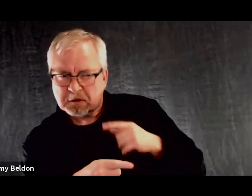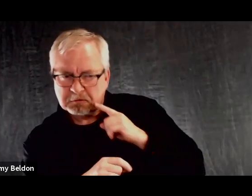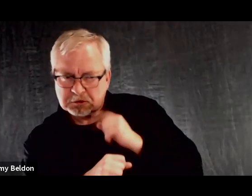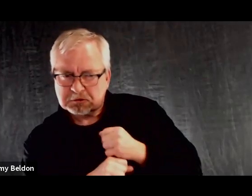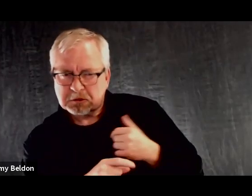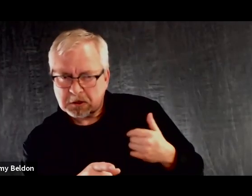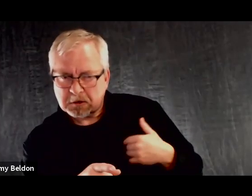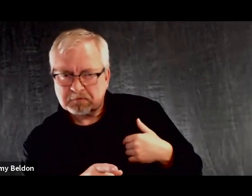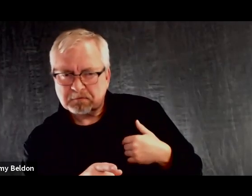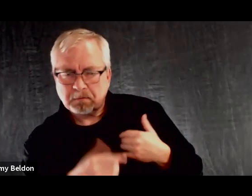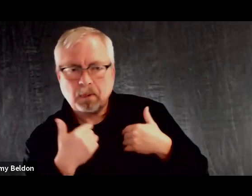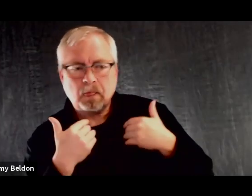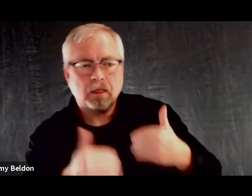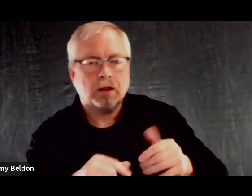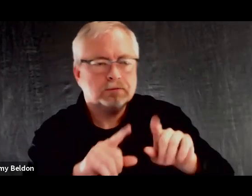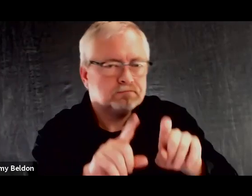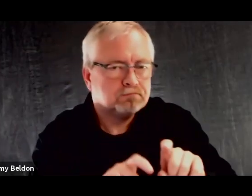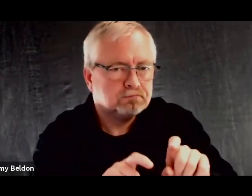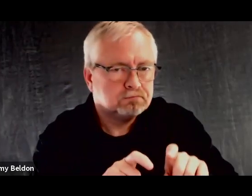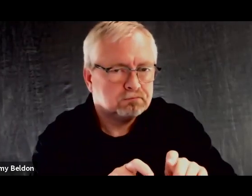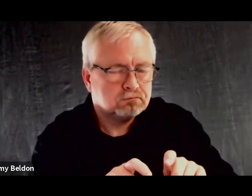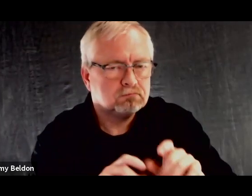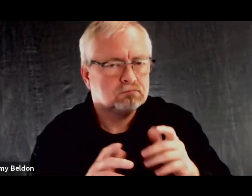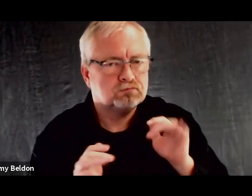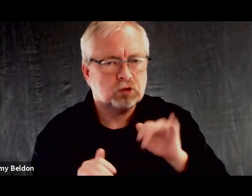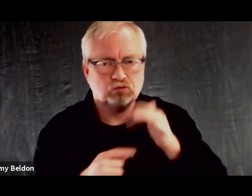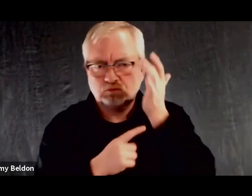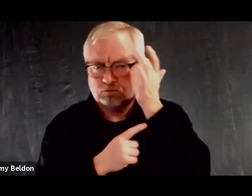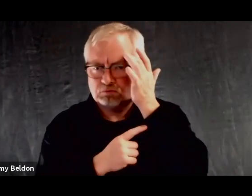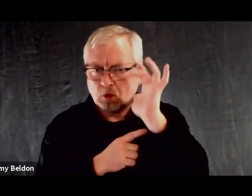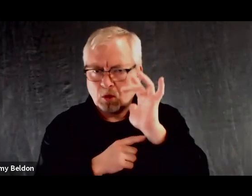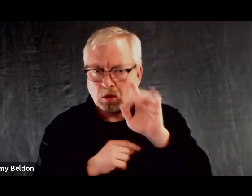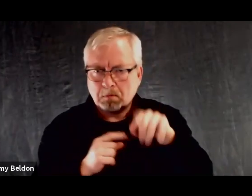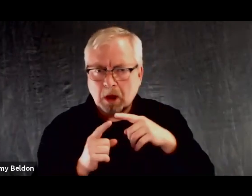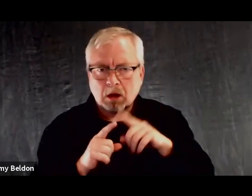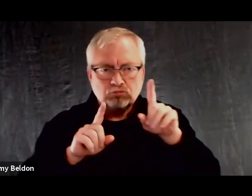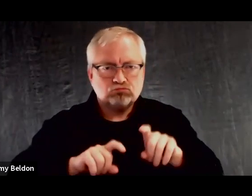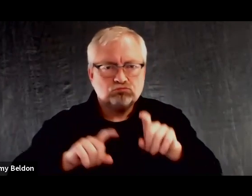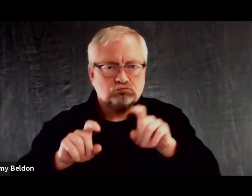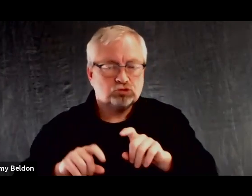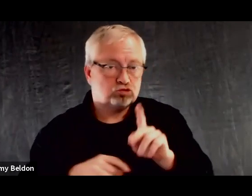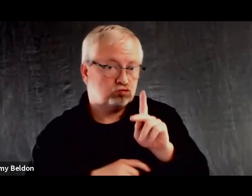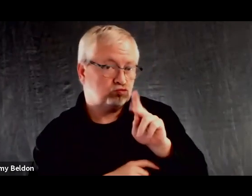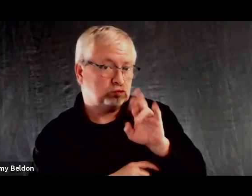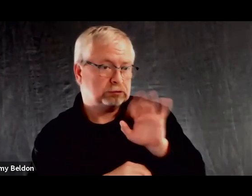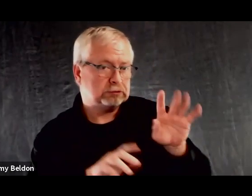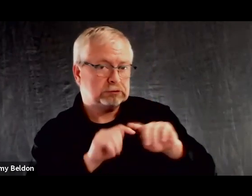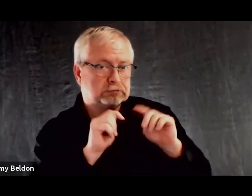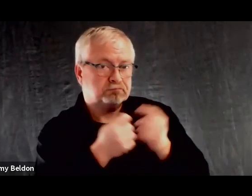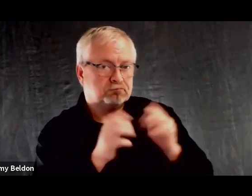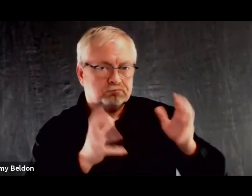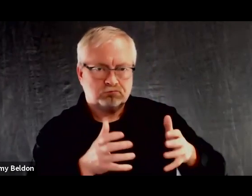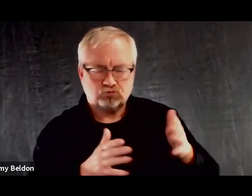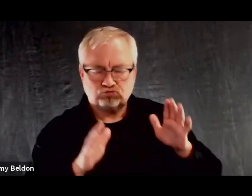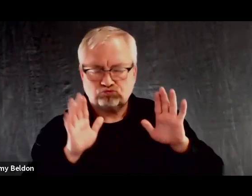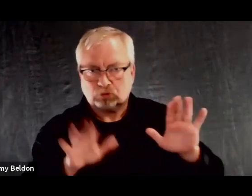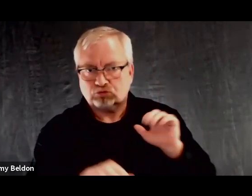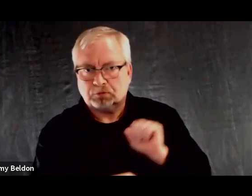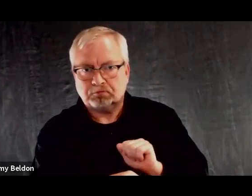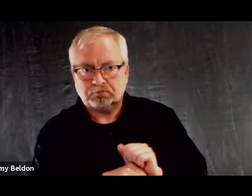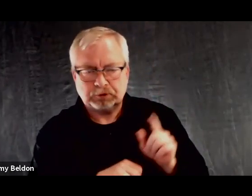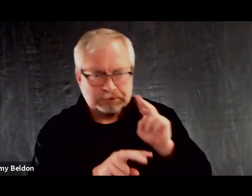positive, The fact that, Chris's team does such an extraordinary job of